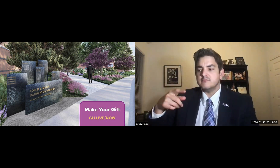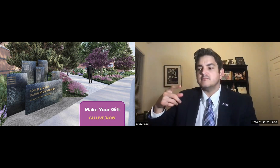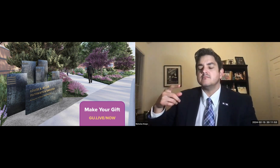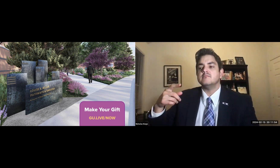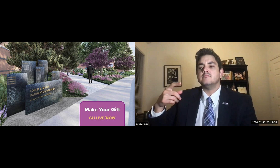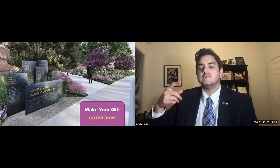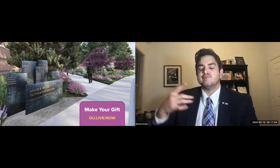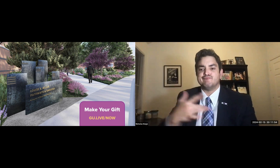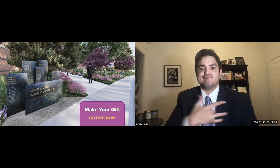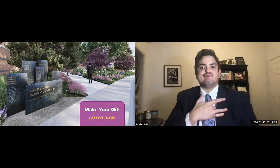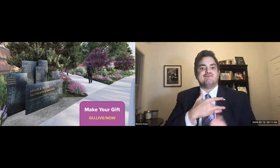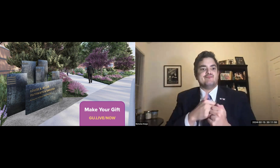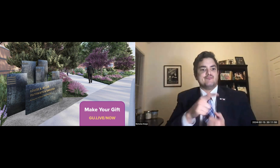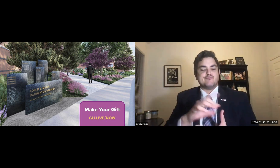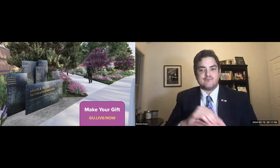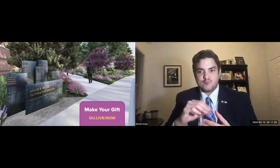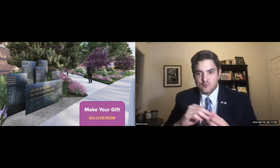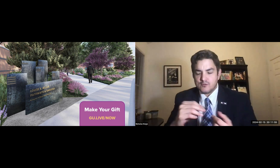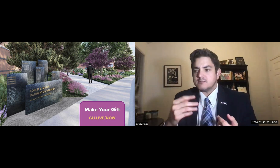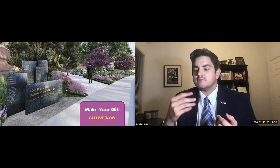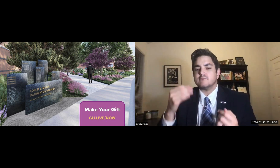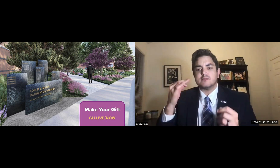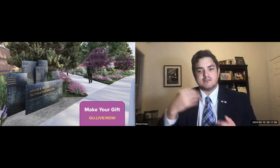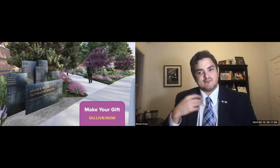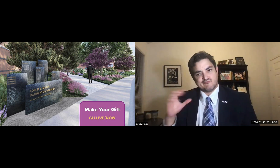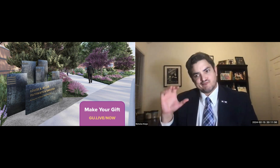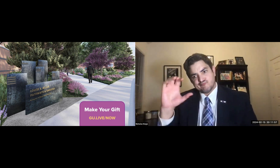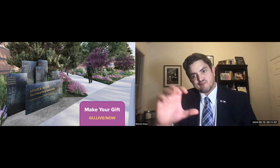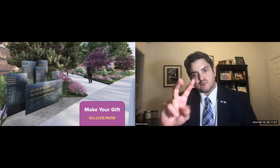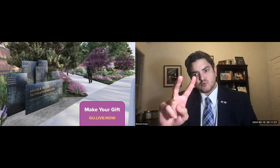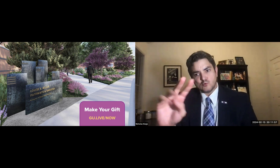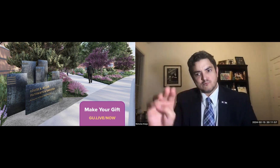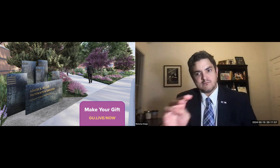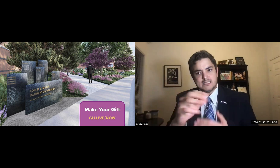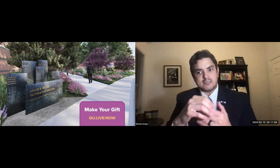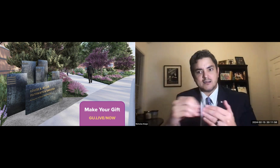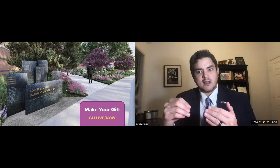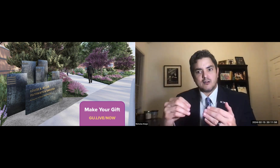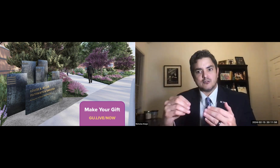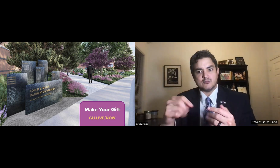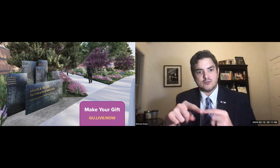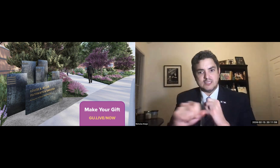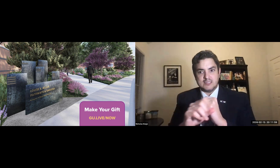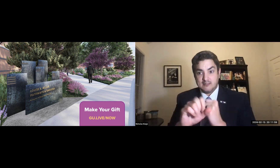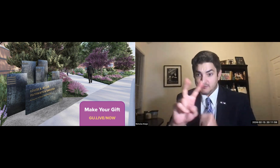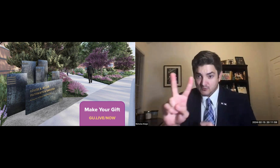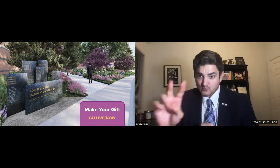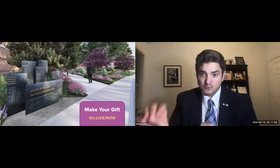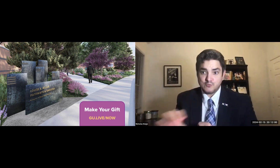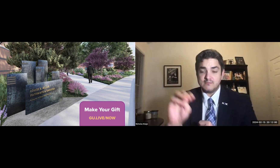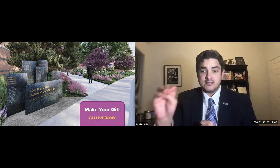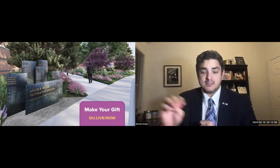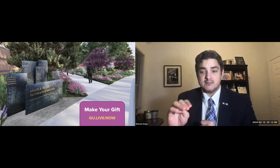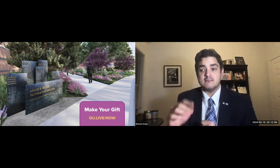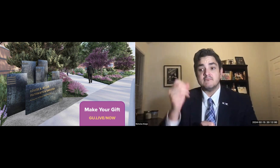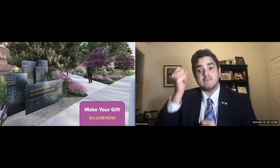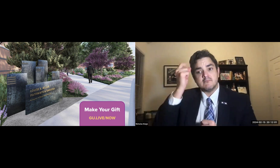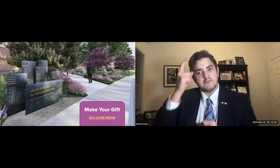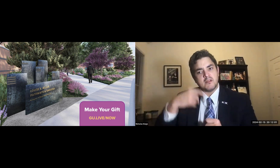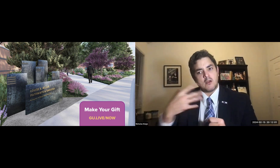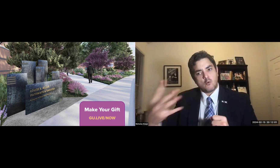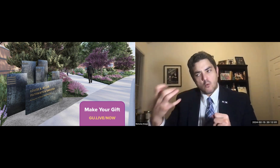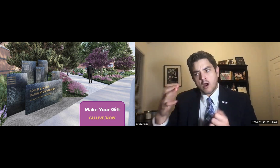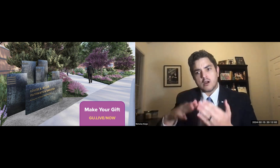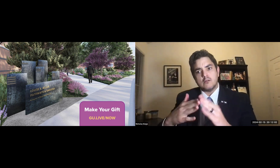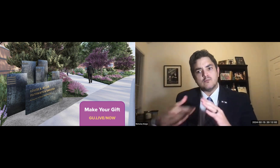where some alumni of Gallaudet really took to heart this story and said, well, I'm going to give $2